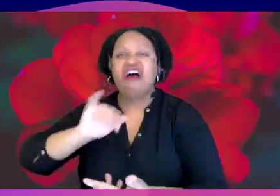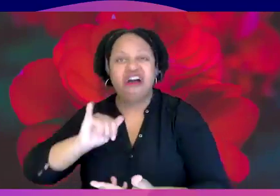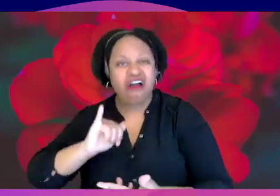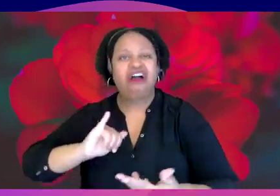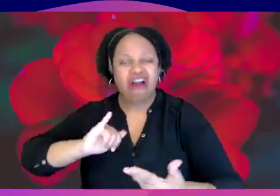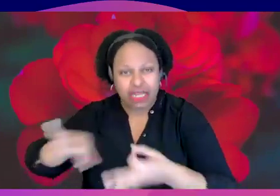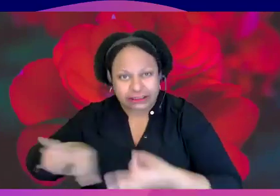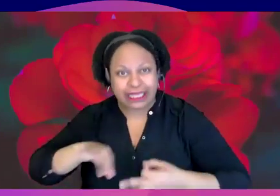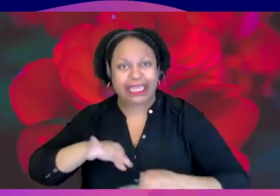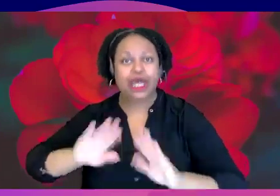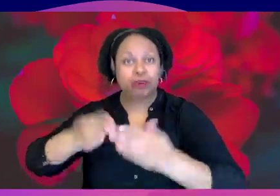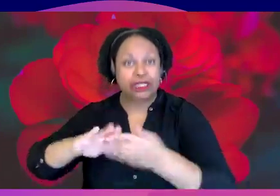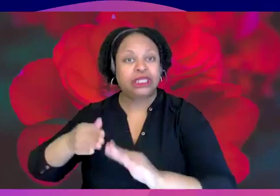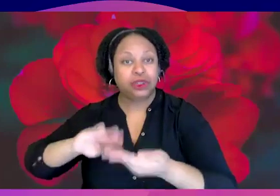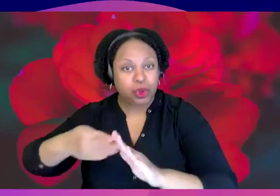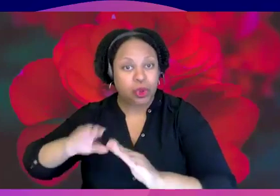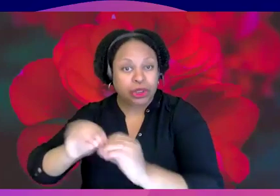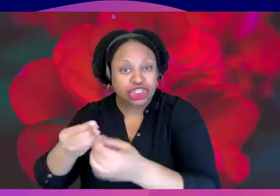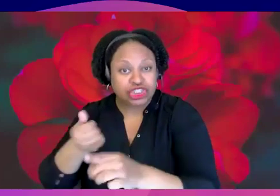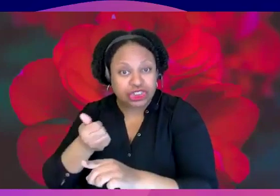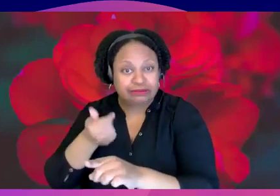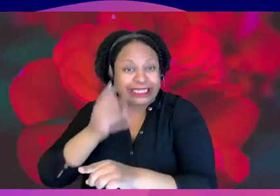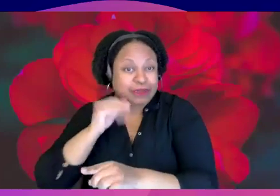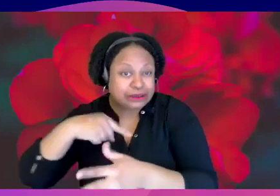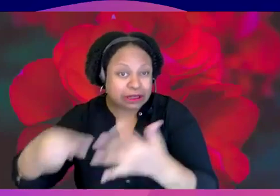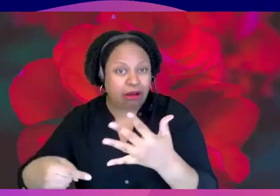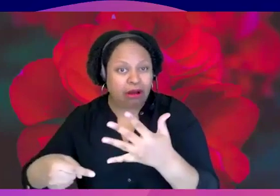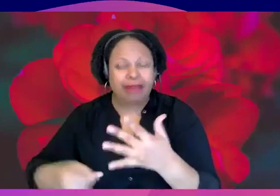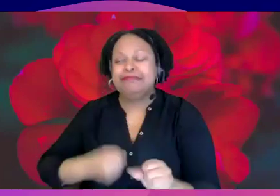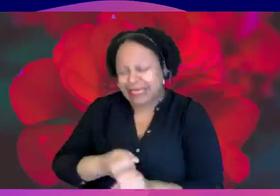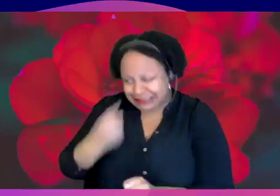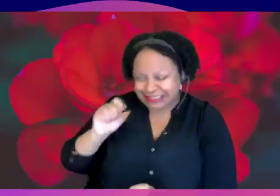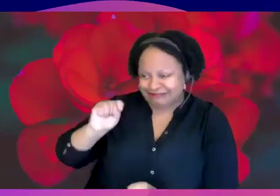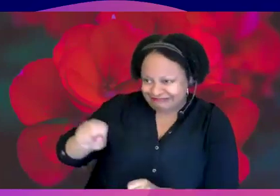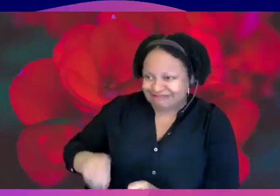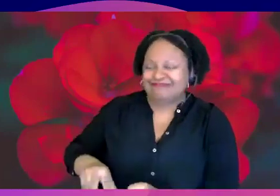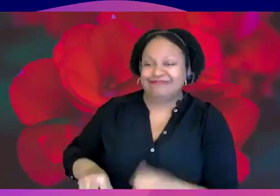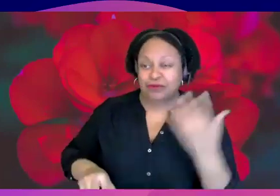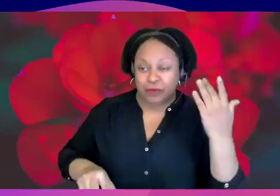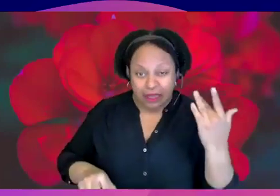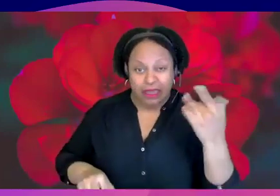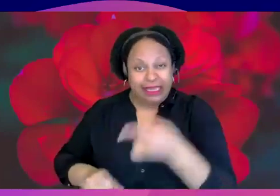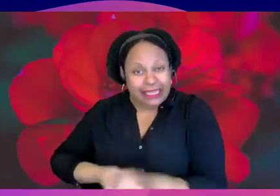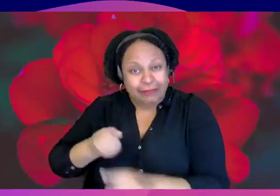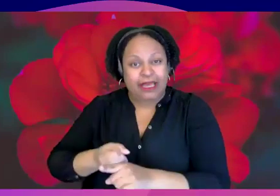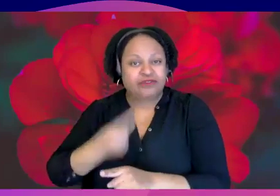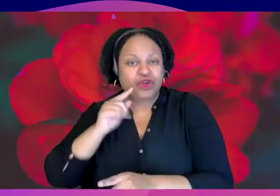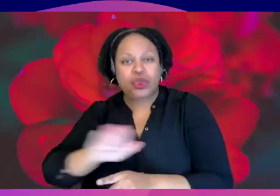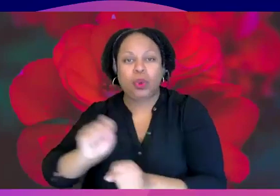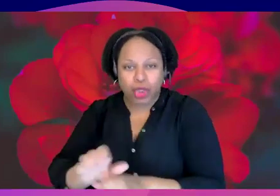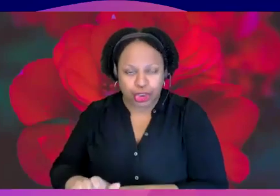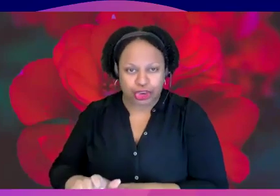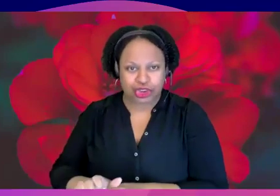community organizations that may be experiencing things to go, well, this makes sense, what you're talking about in terms of the impacts on your